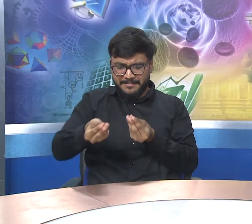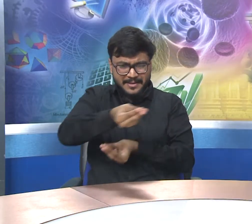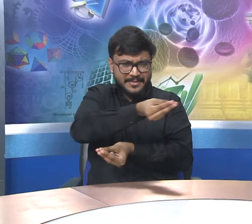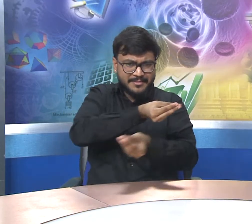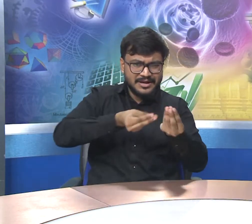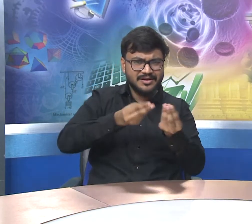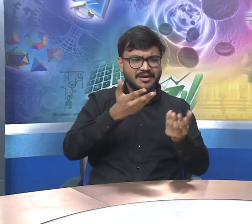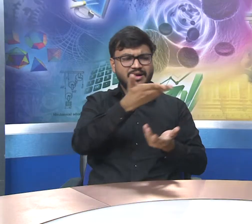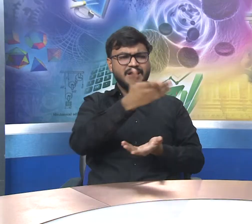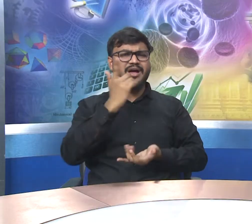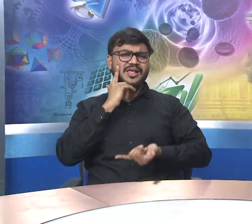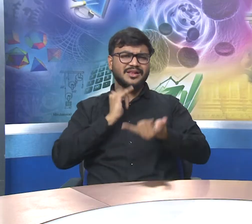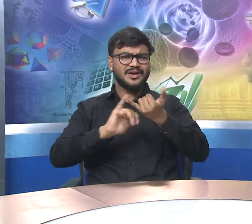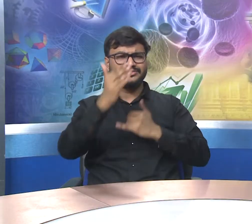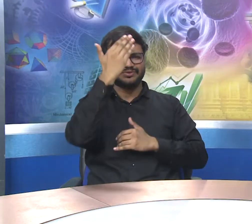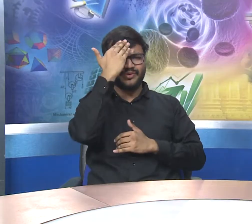in Indian Sign Language.